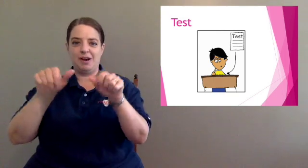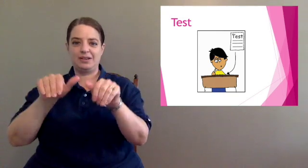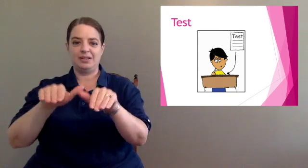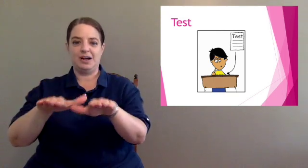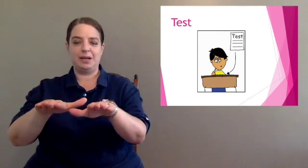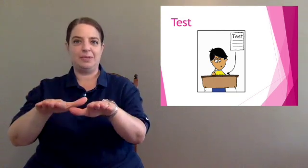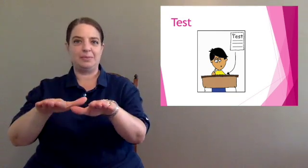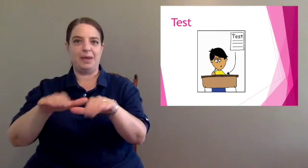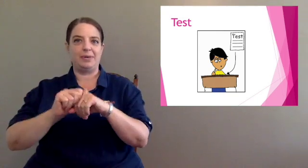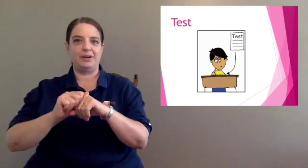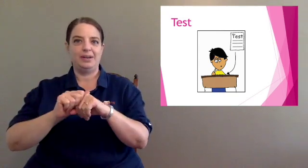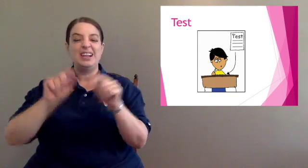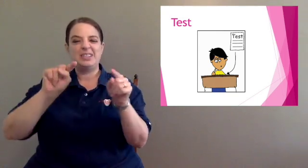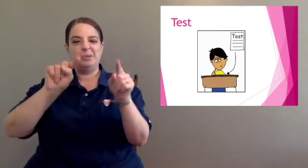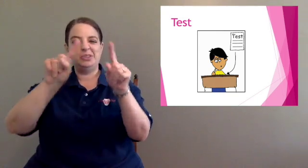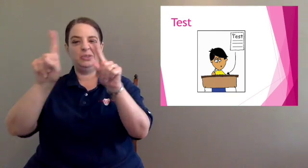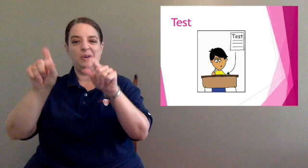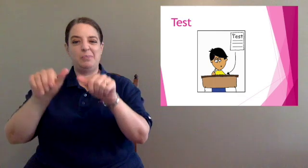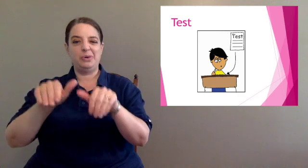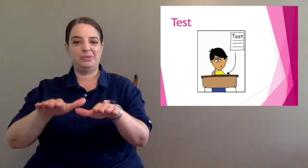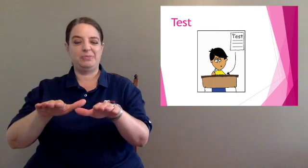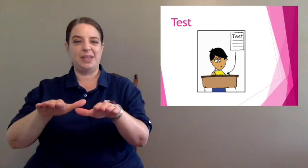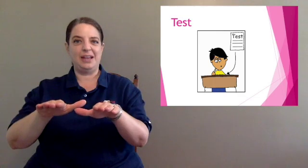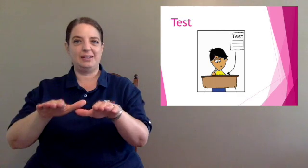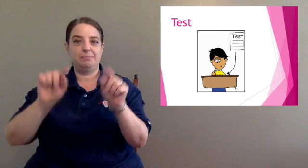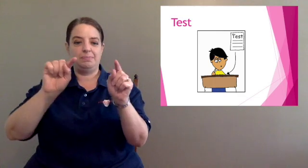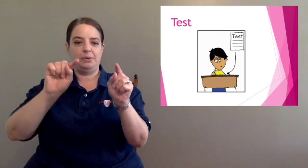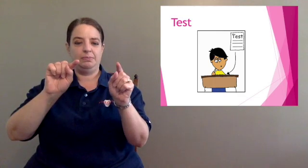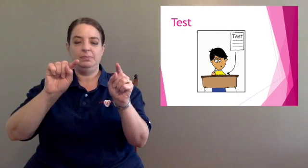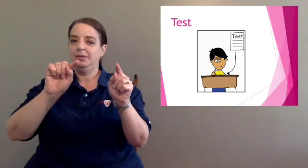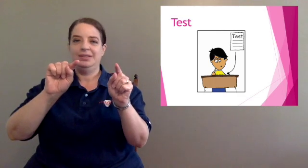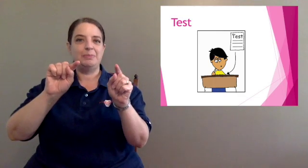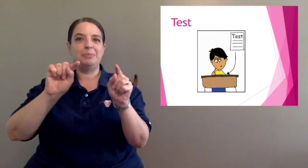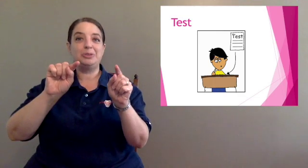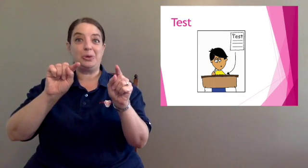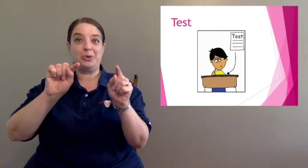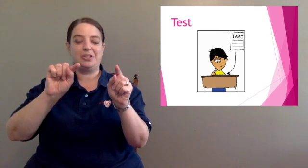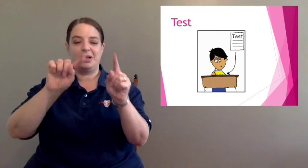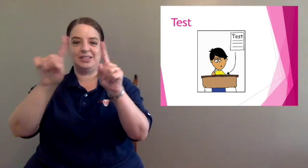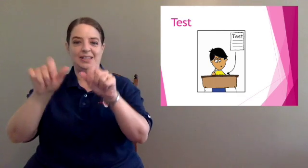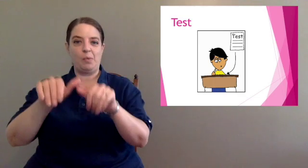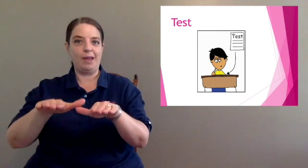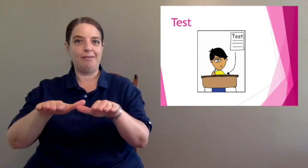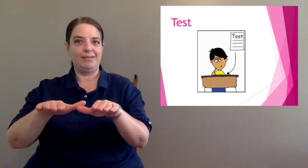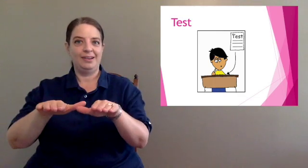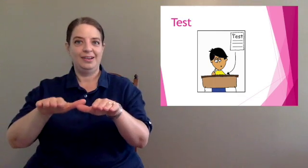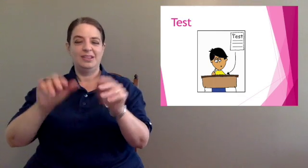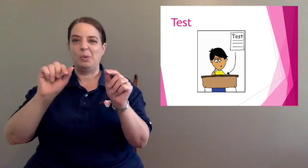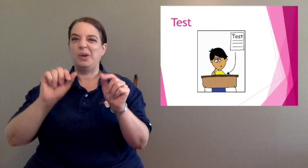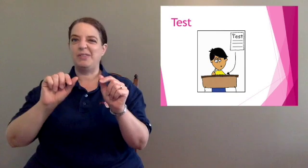marks on a piece of paper. Some people do both hands, some people do both question marks the same way. So whatever's